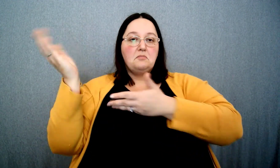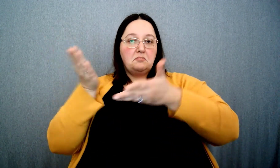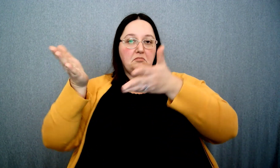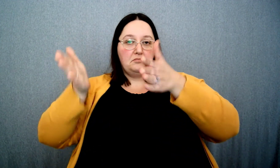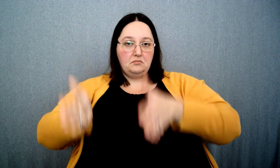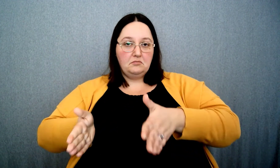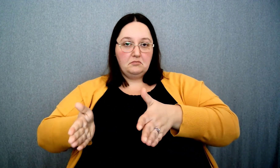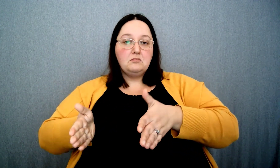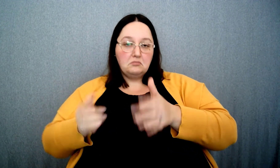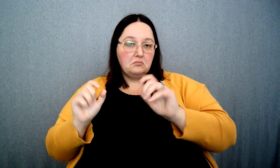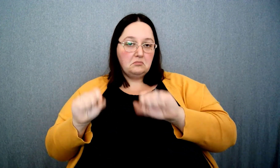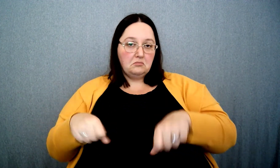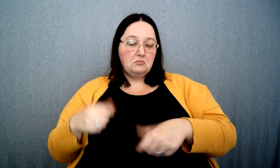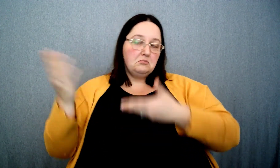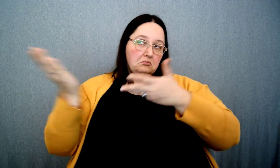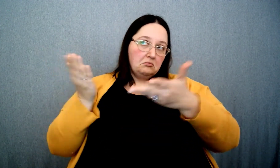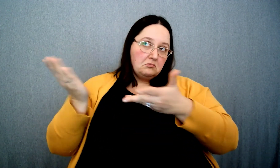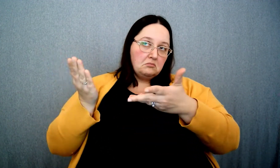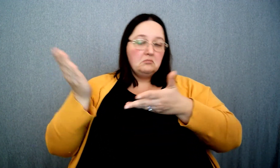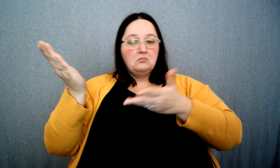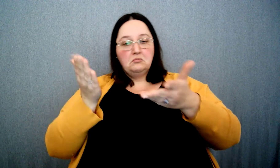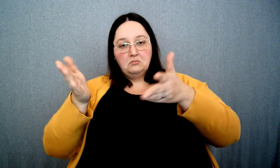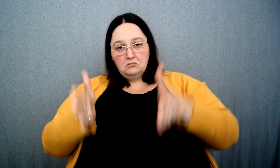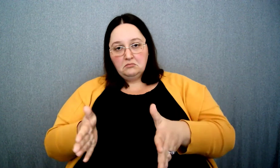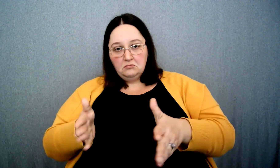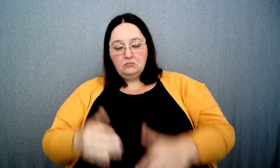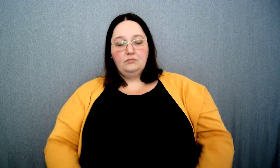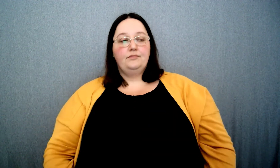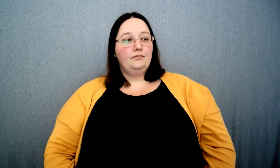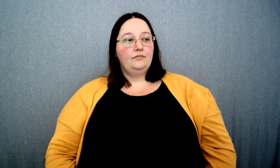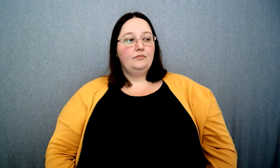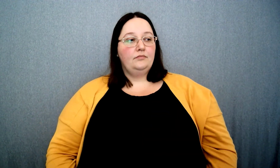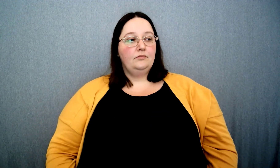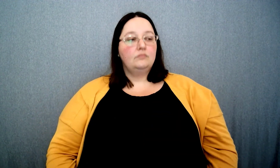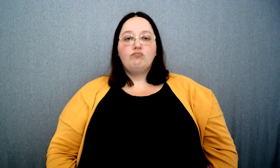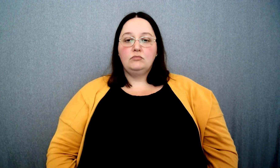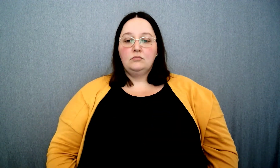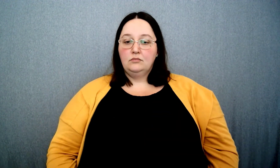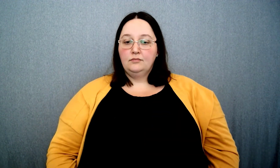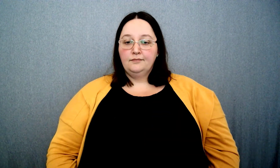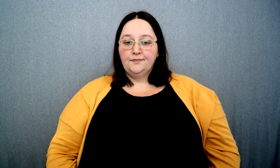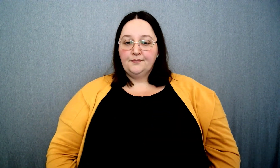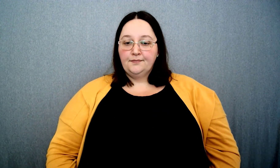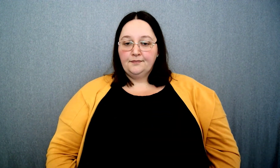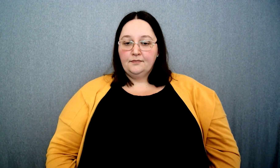You can add an agent suffix to waiter or waitress if you would prefer, but you do not have to.